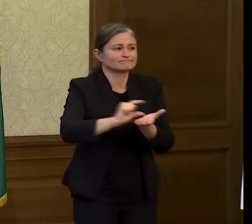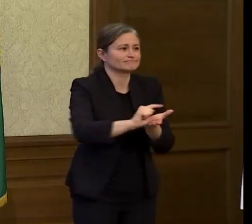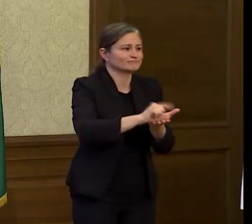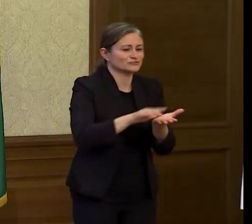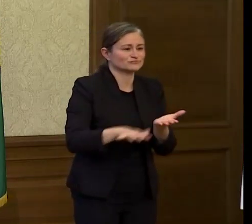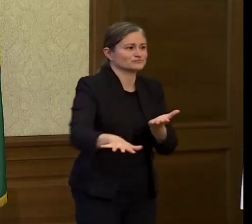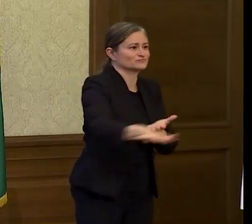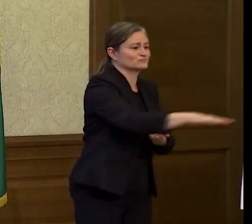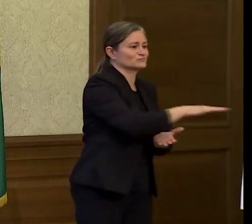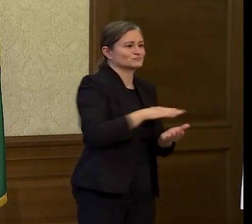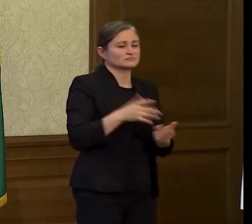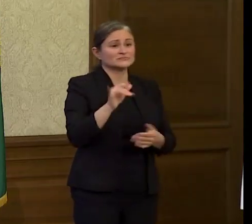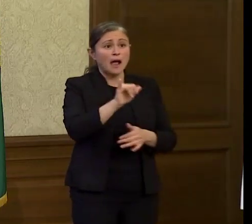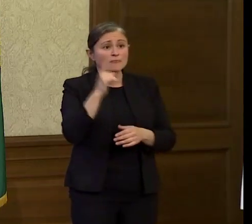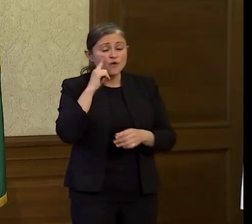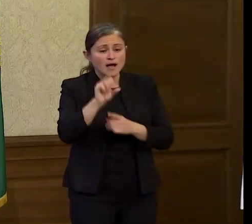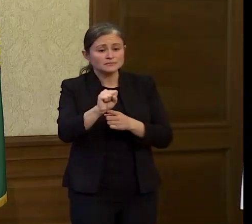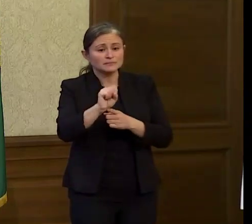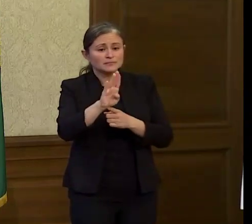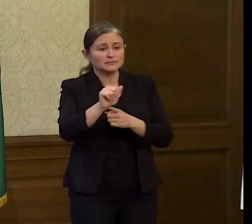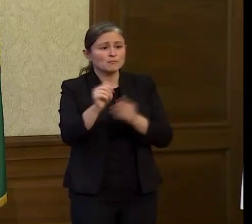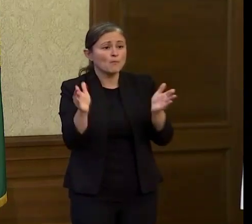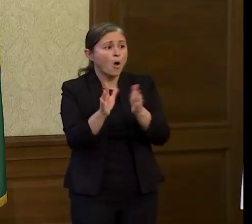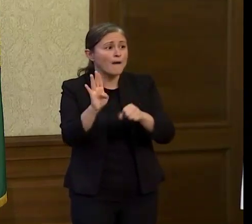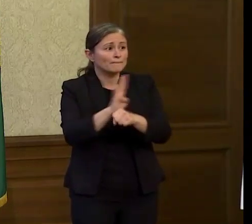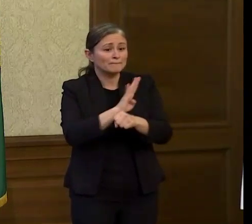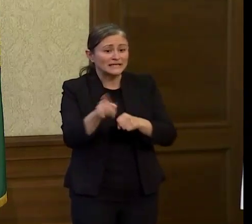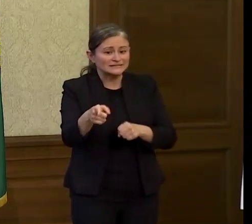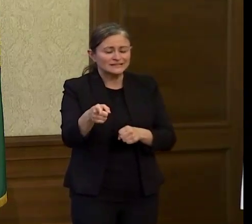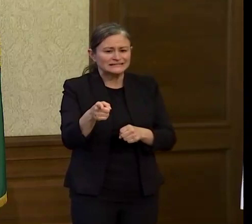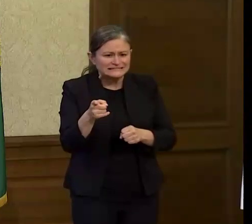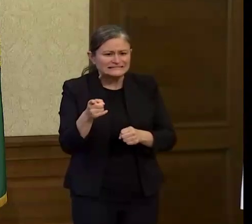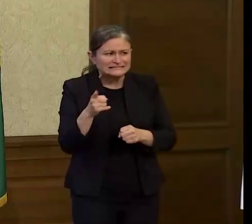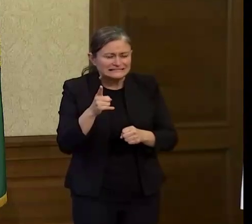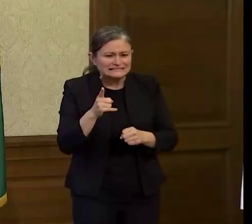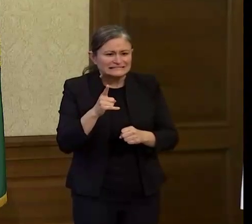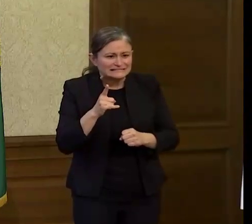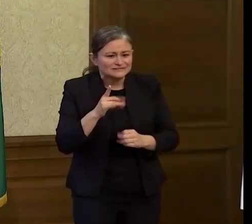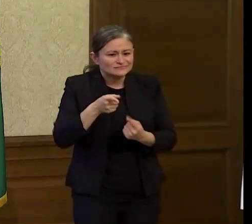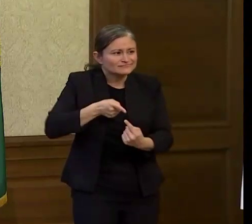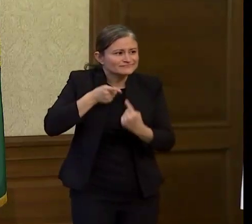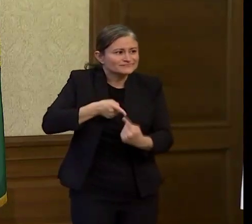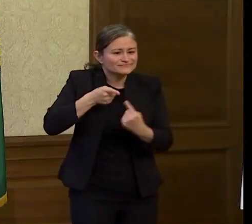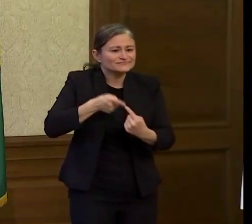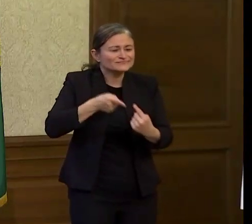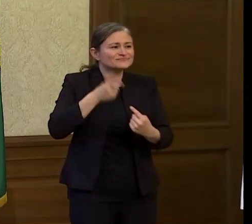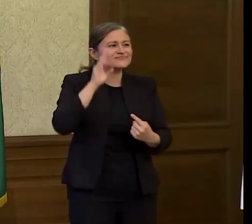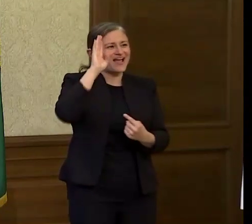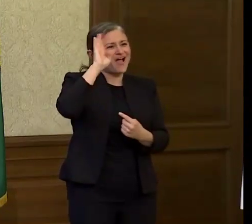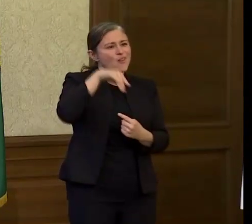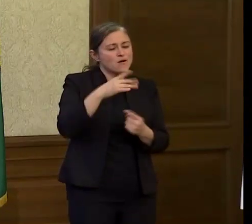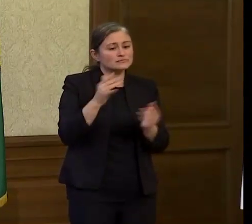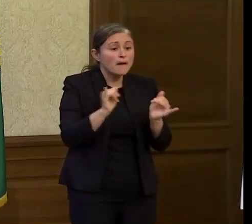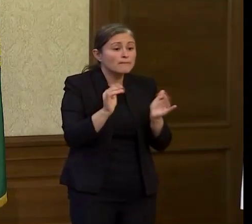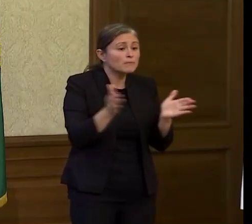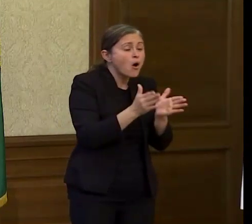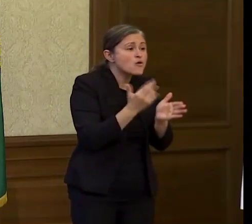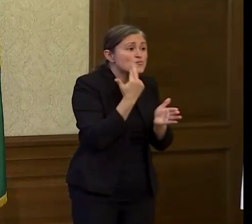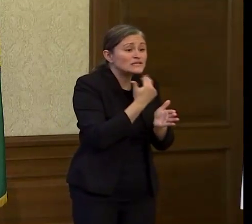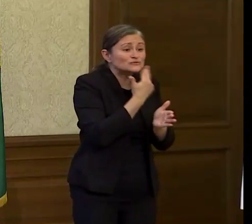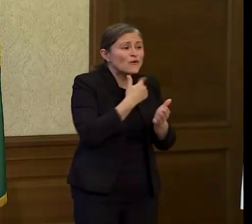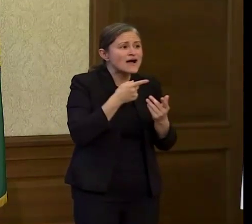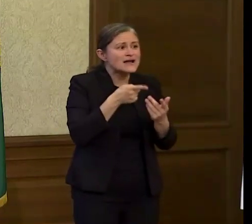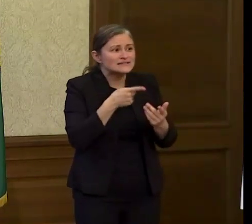been so disrupted. And we think of the owners of small restaurants tonight, and we're looking forward to them